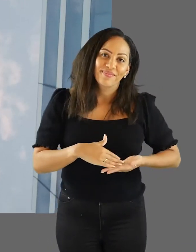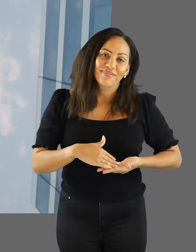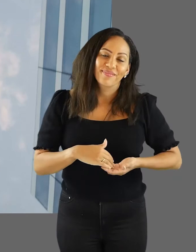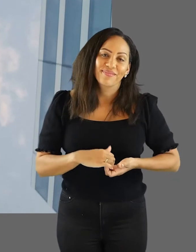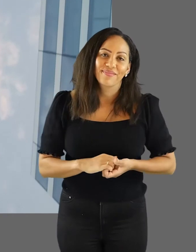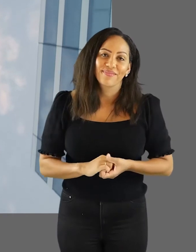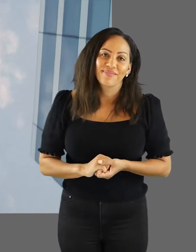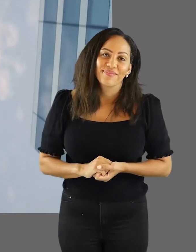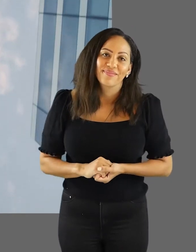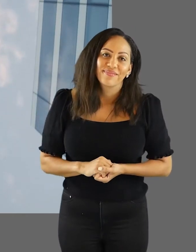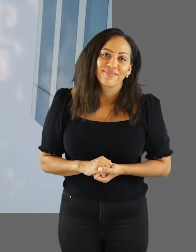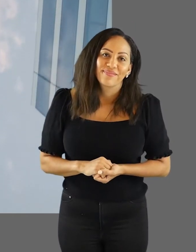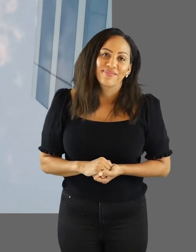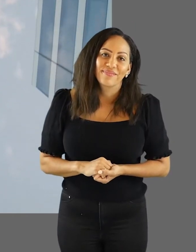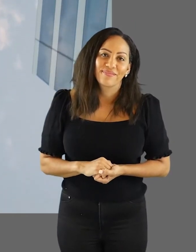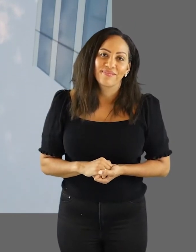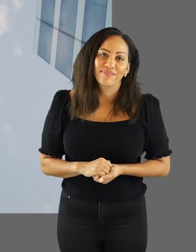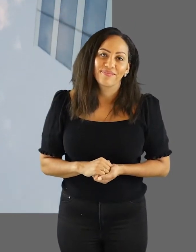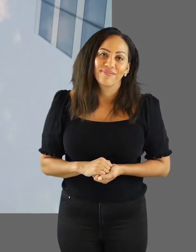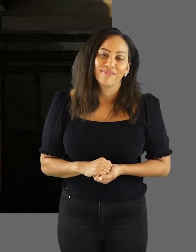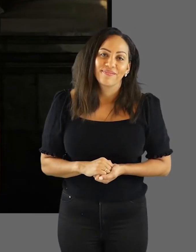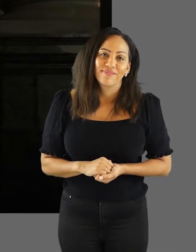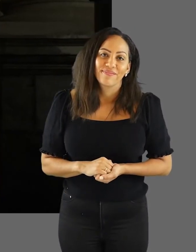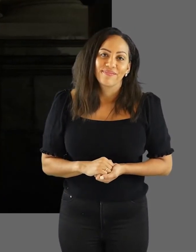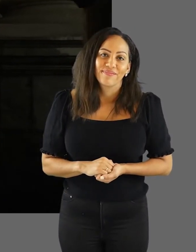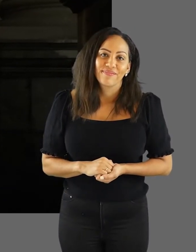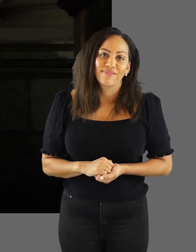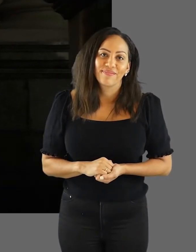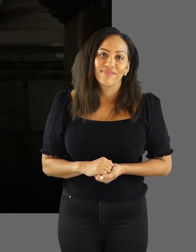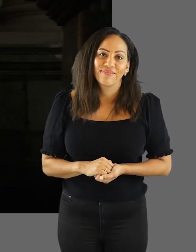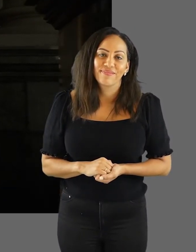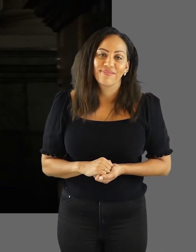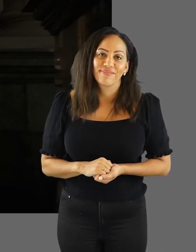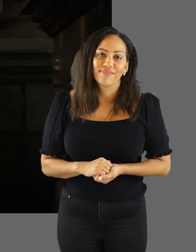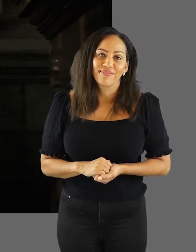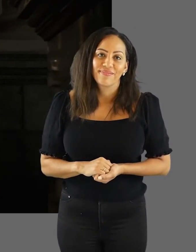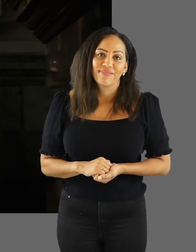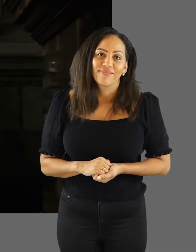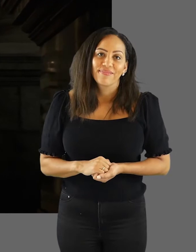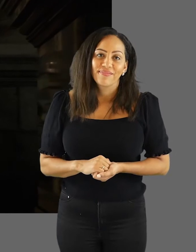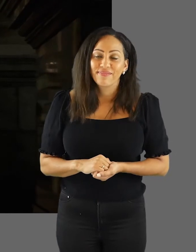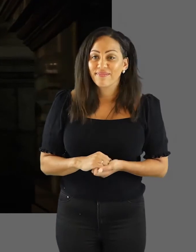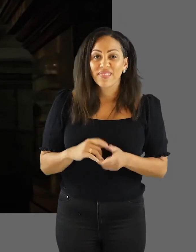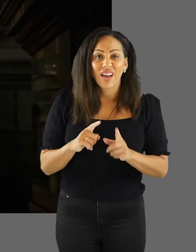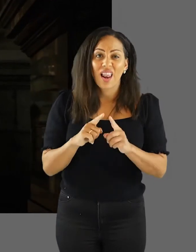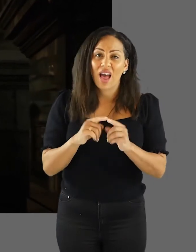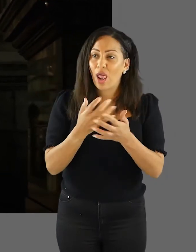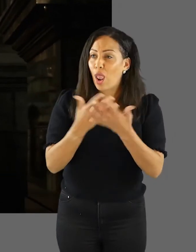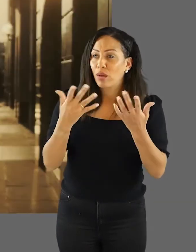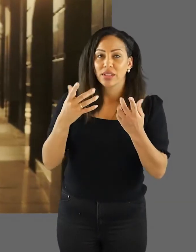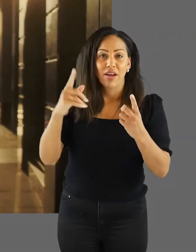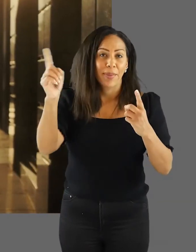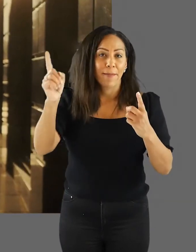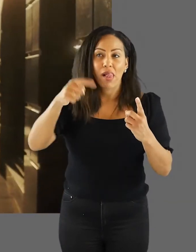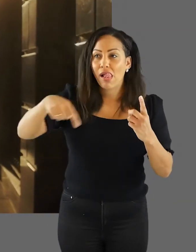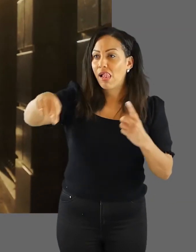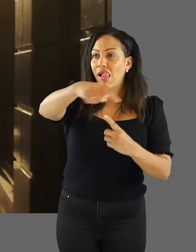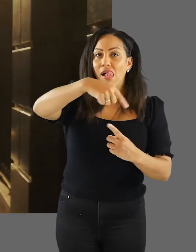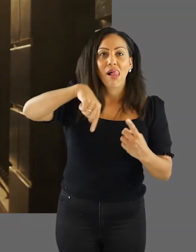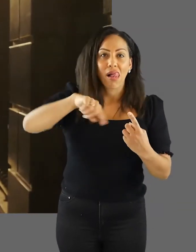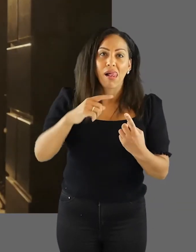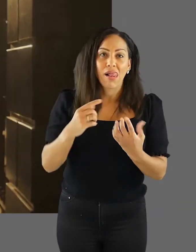accept this level of sane without judgment or jury. Normalize your mental health fury. This time with hope,